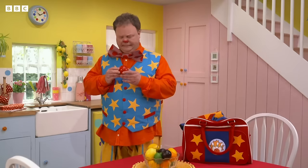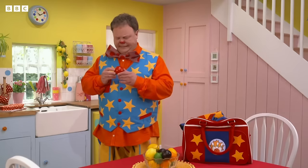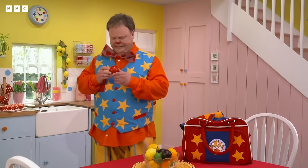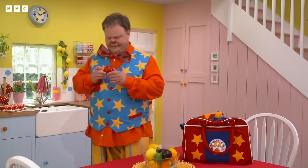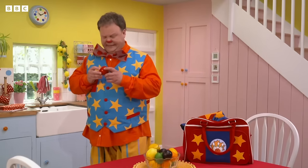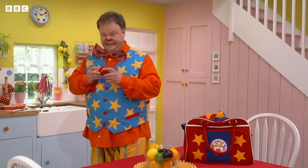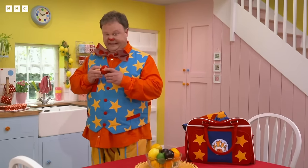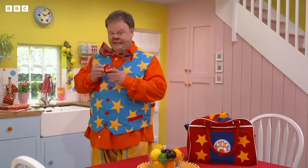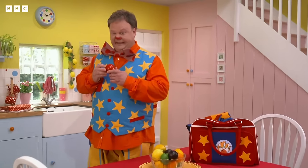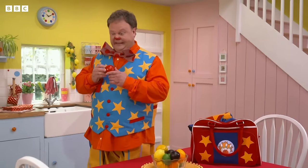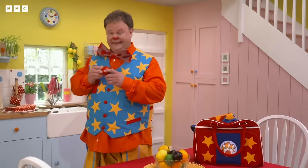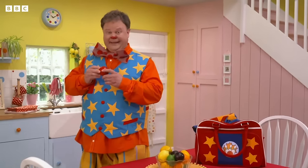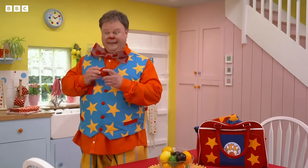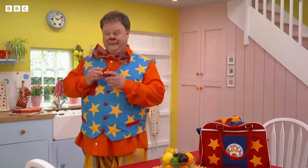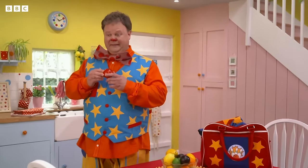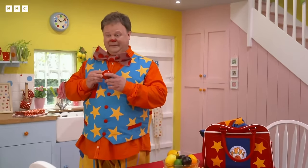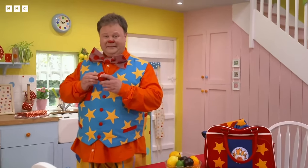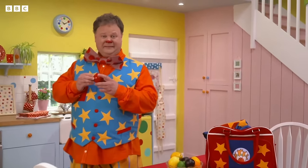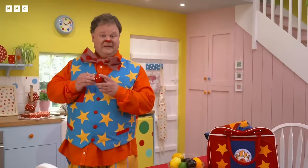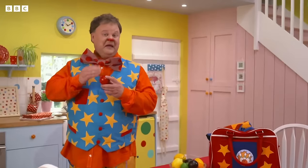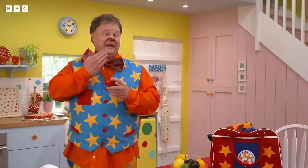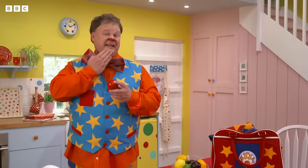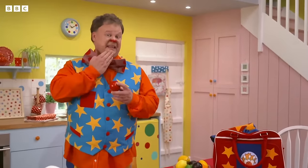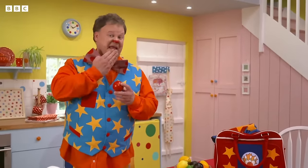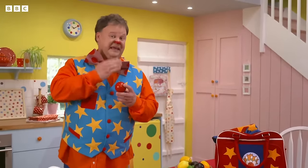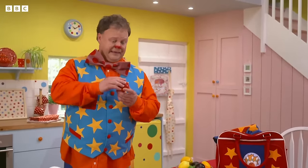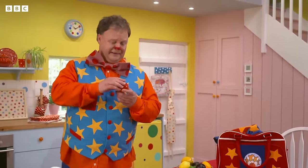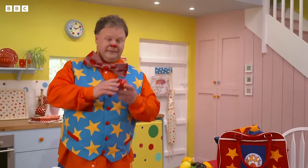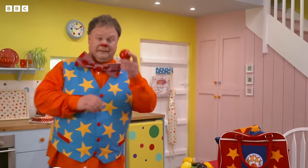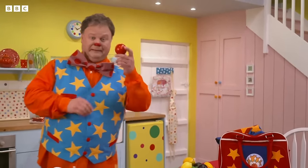luck, Mr. Tumble. Thank you.